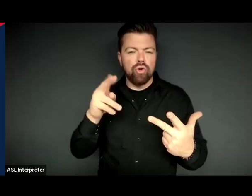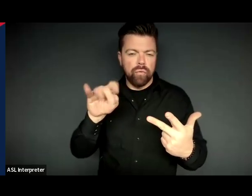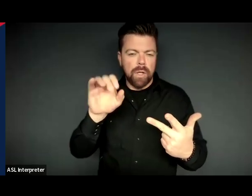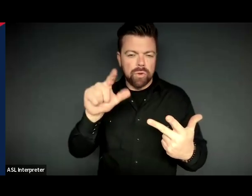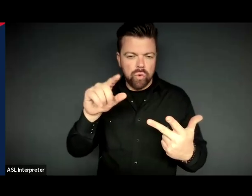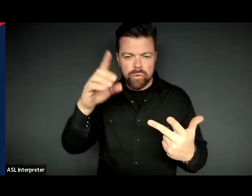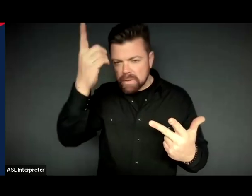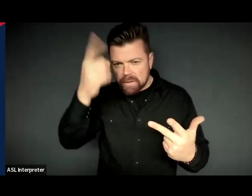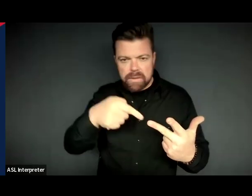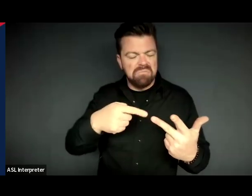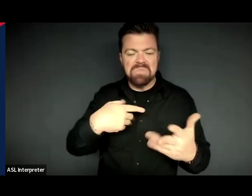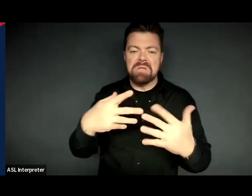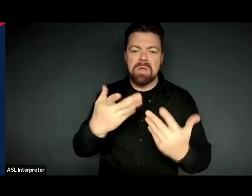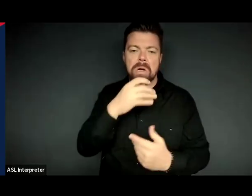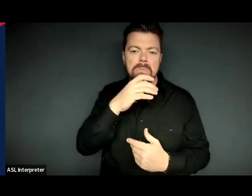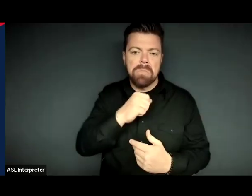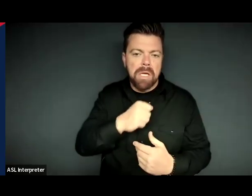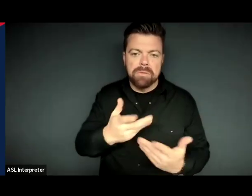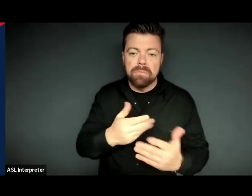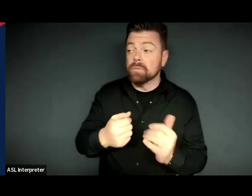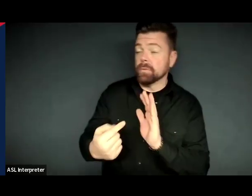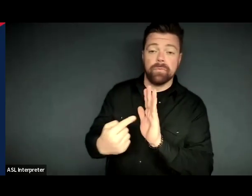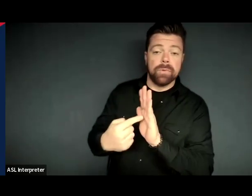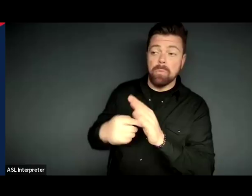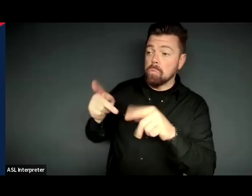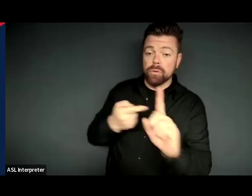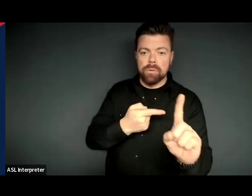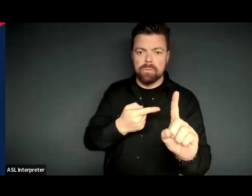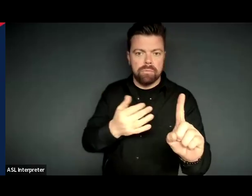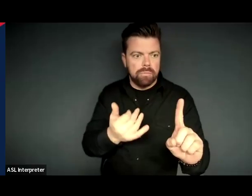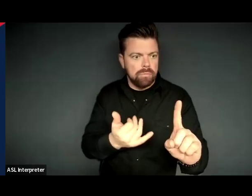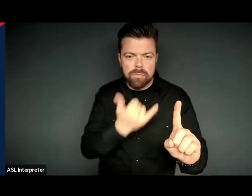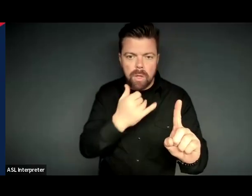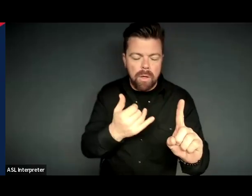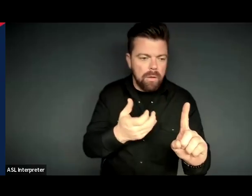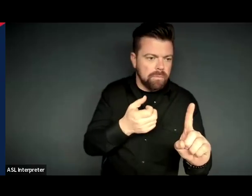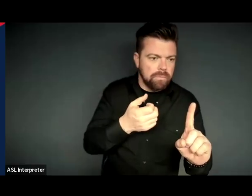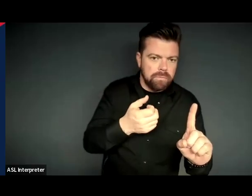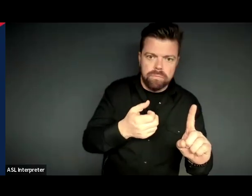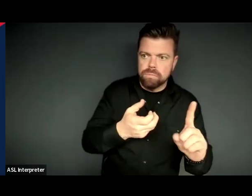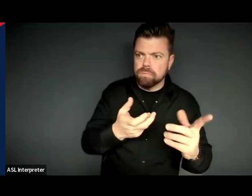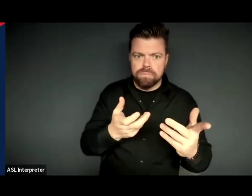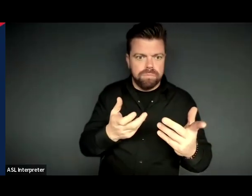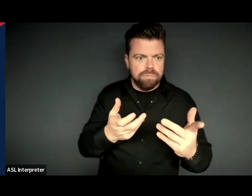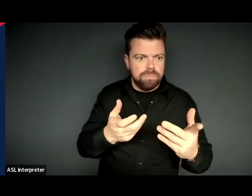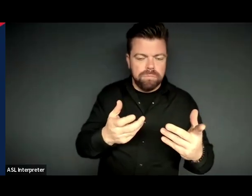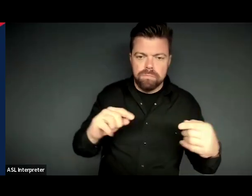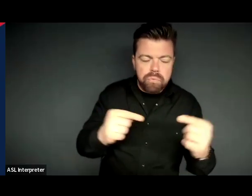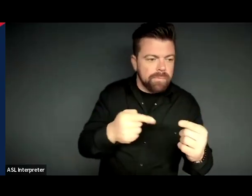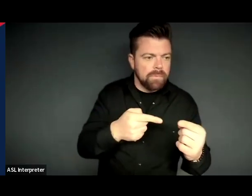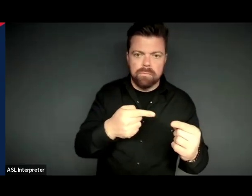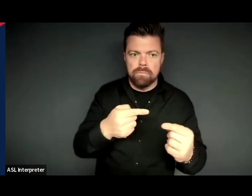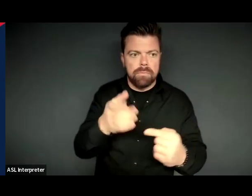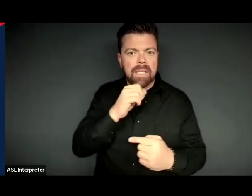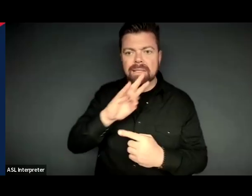you are. So if somebody gets injured, we have somebody who wrote in, they got injured at age 78. What am I going to do? You really